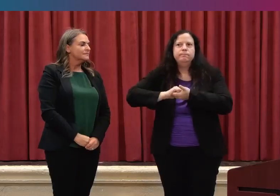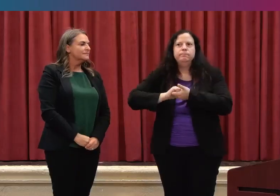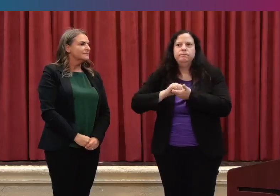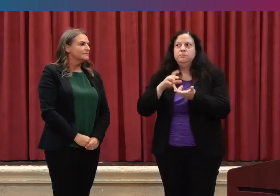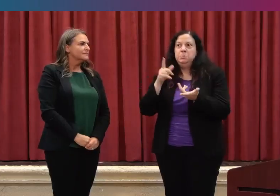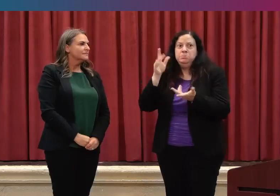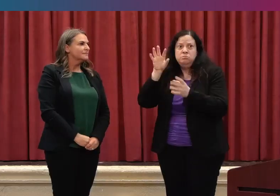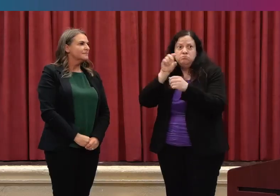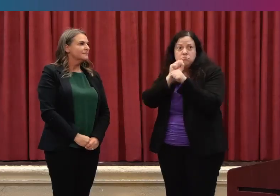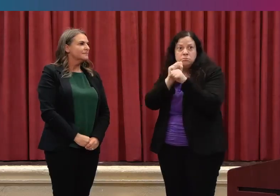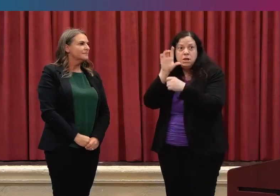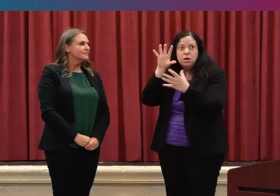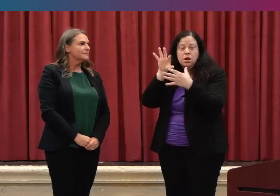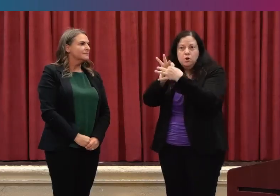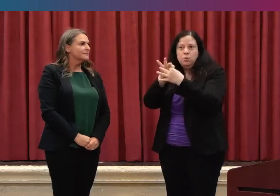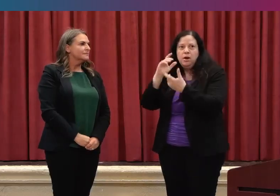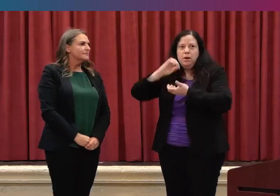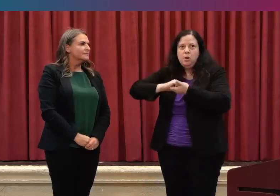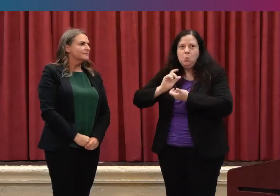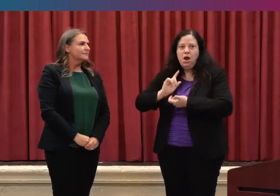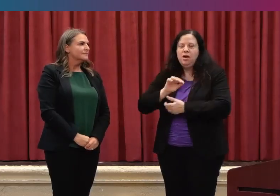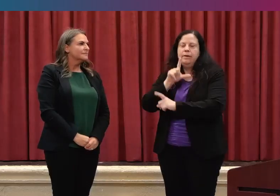and partnerships with LifeSigns.